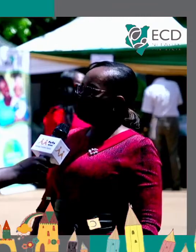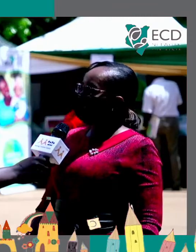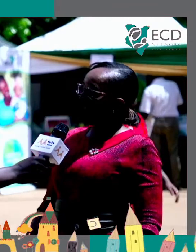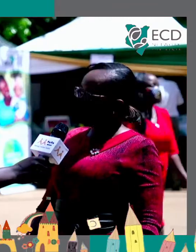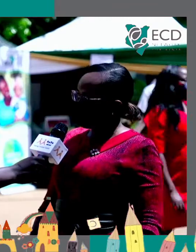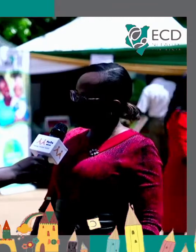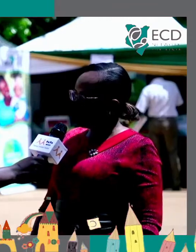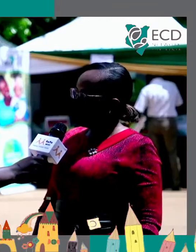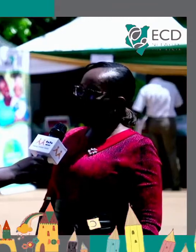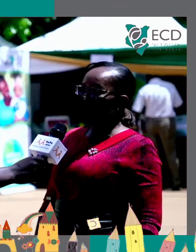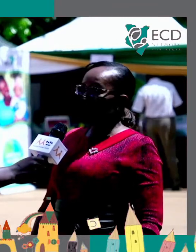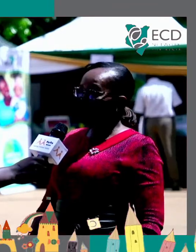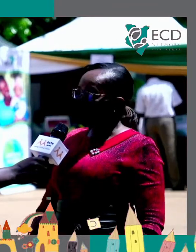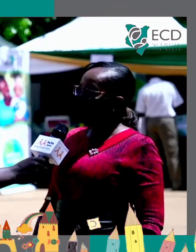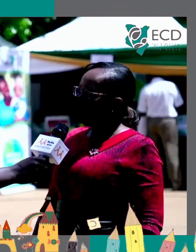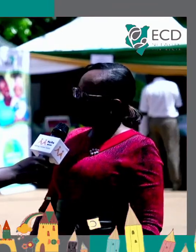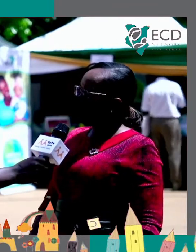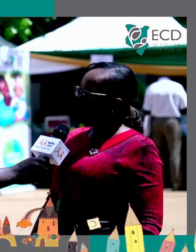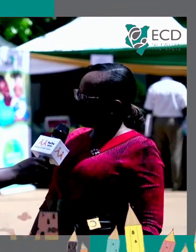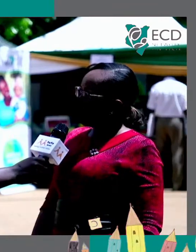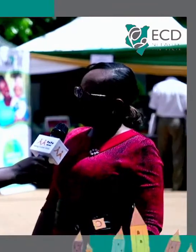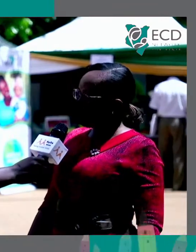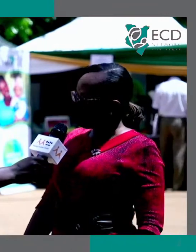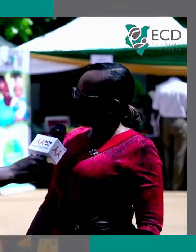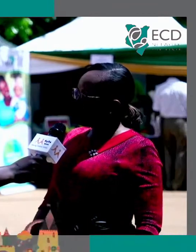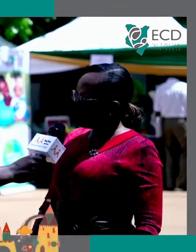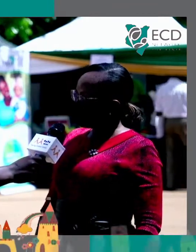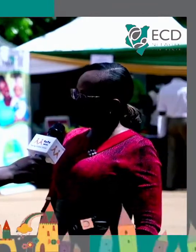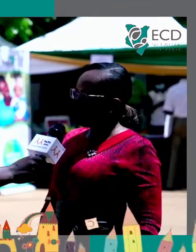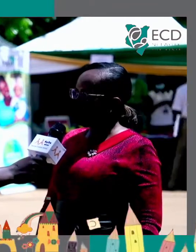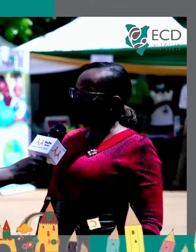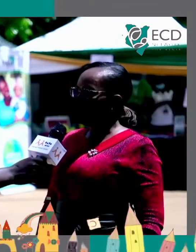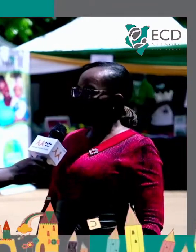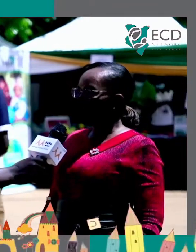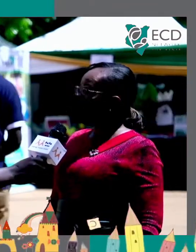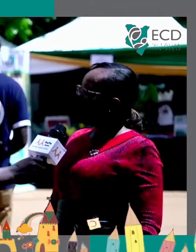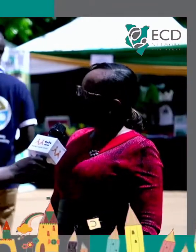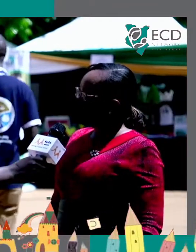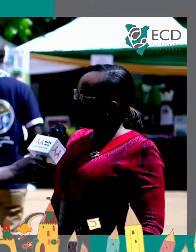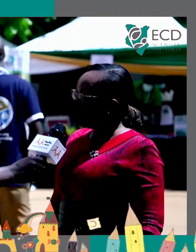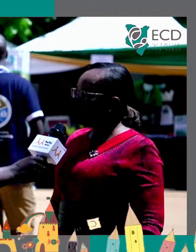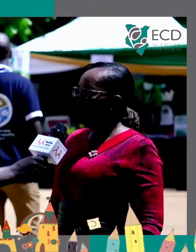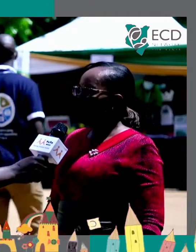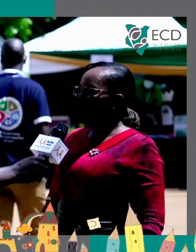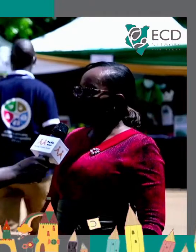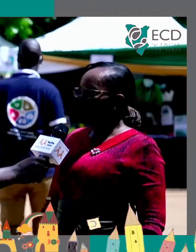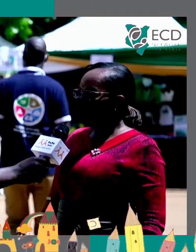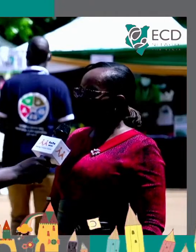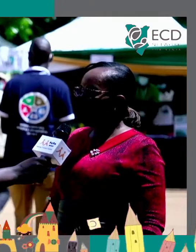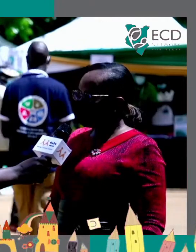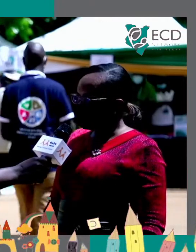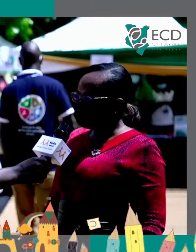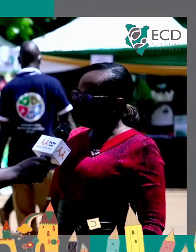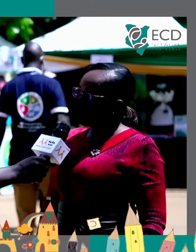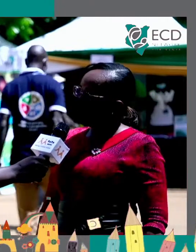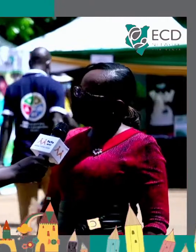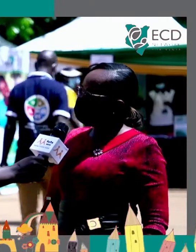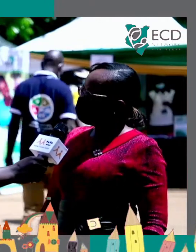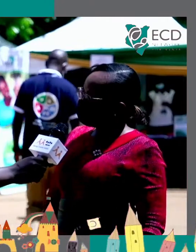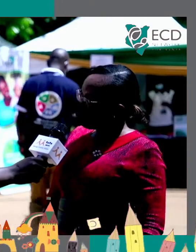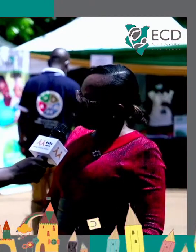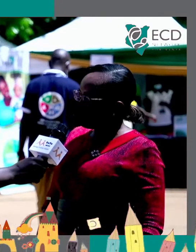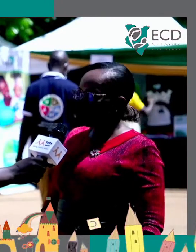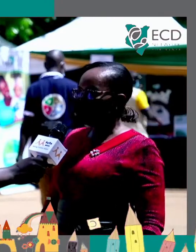have been ongoing, and some are indeed about to start vaccinating children. For Kenya, as I presented, there were cases